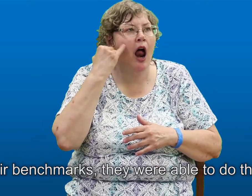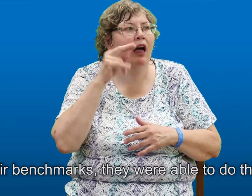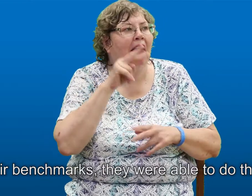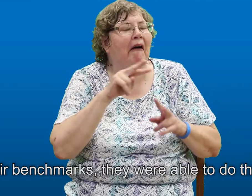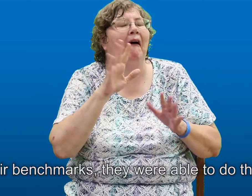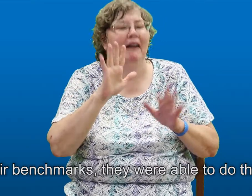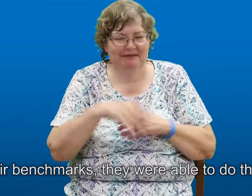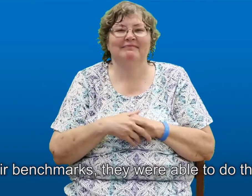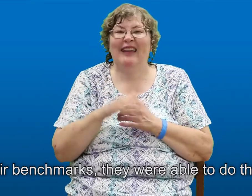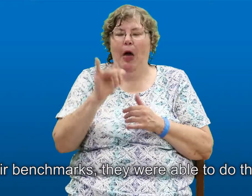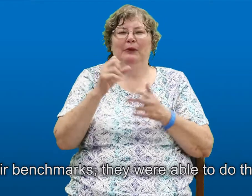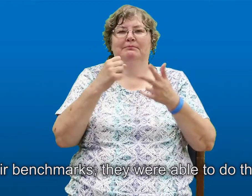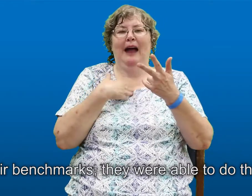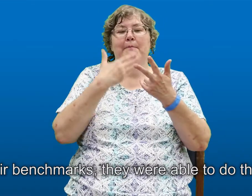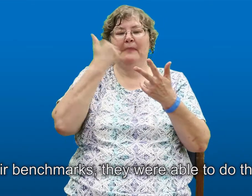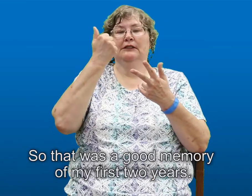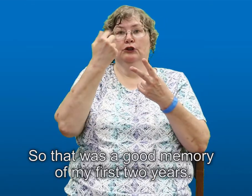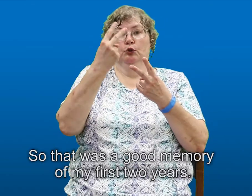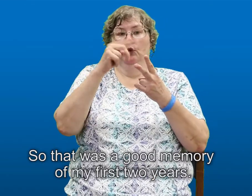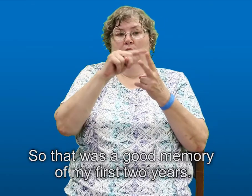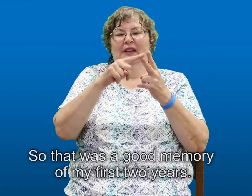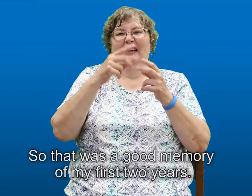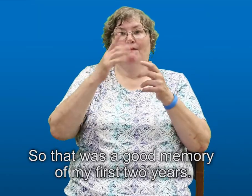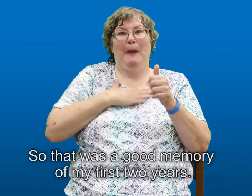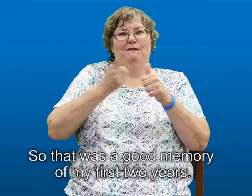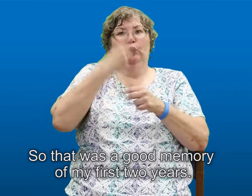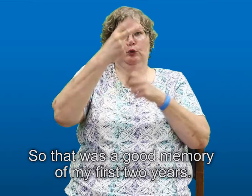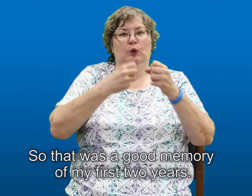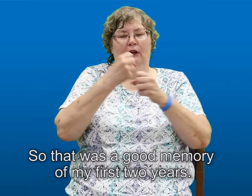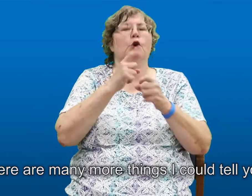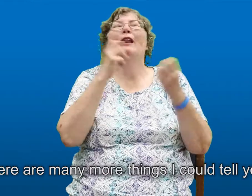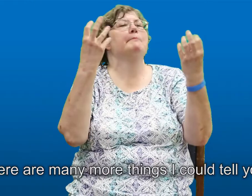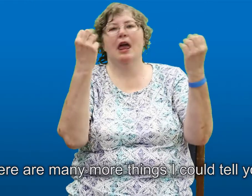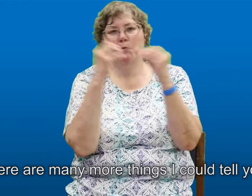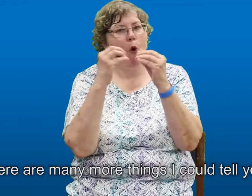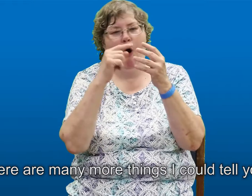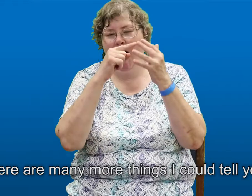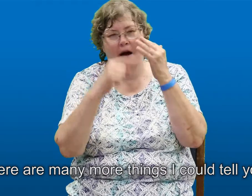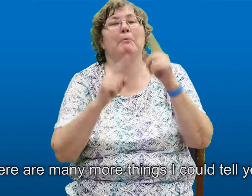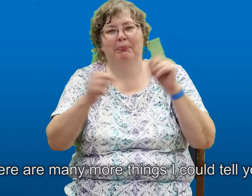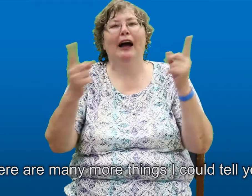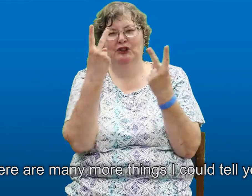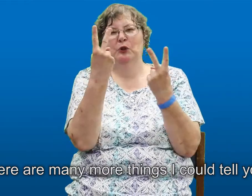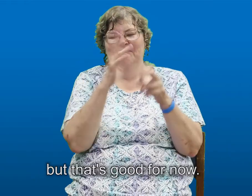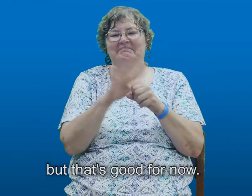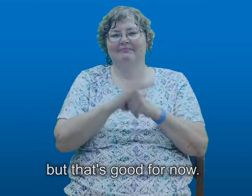they were able to do this. So that was a good memory, my first two years. And there are many more things I can tell you, but